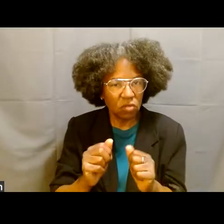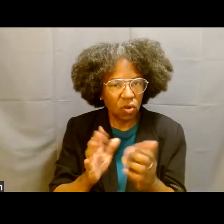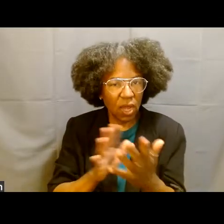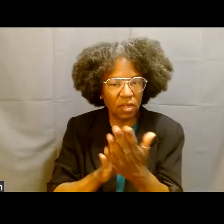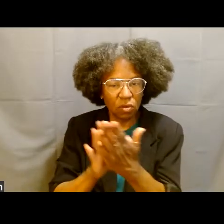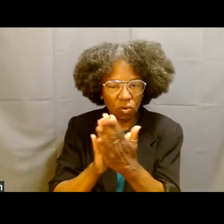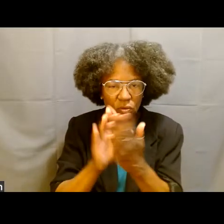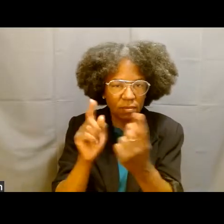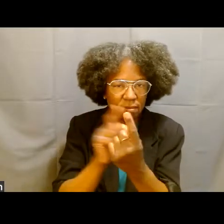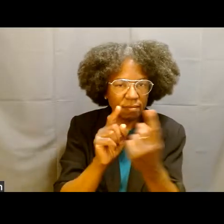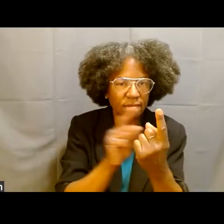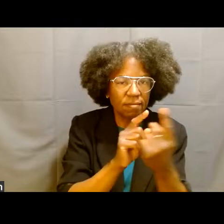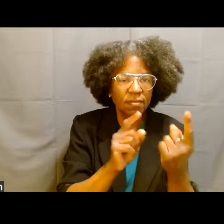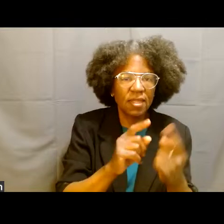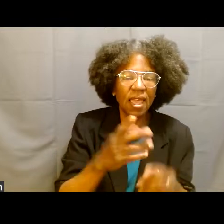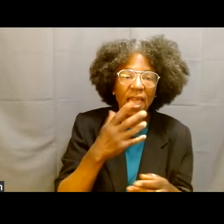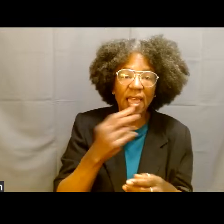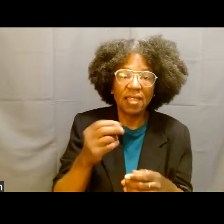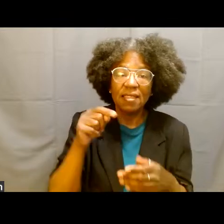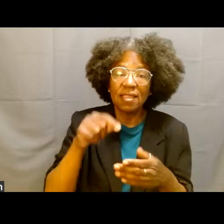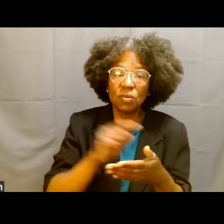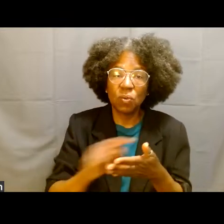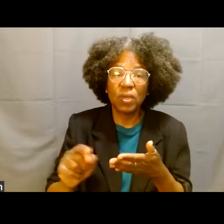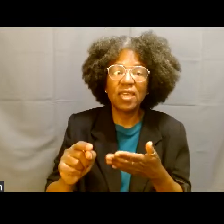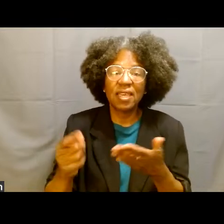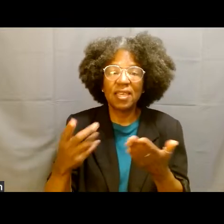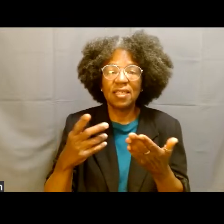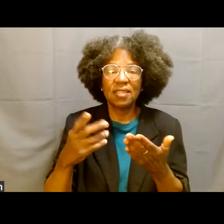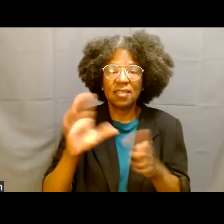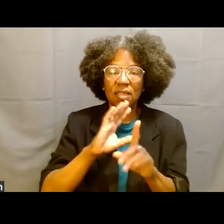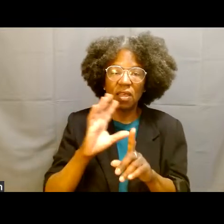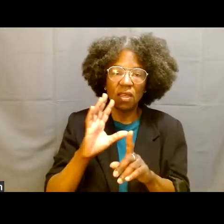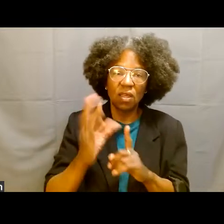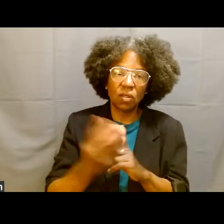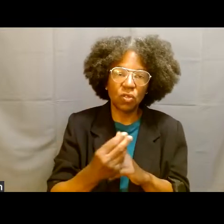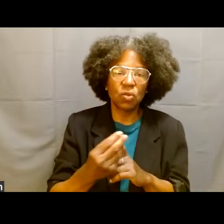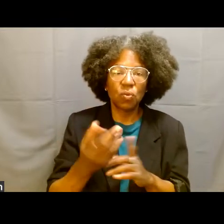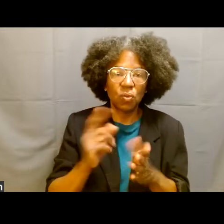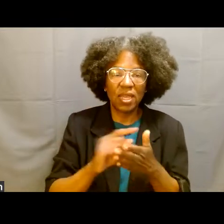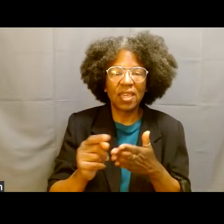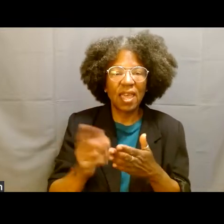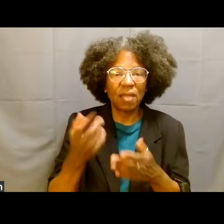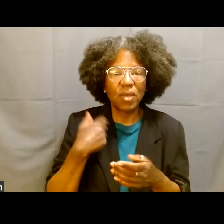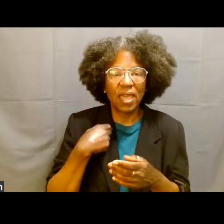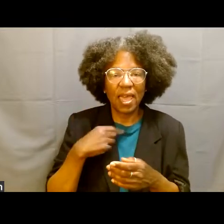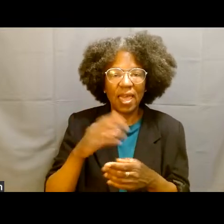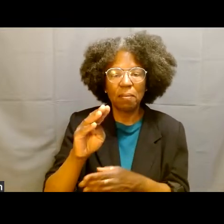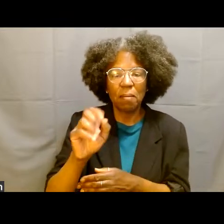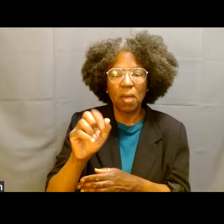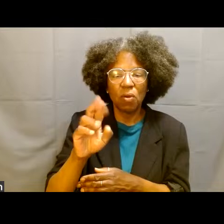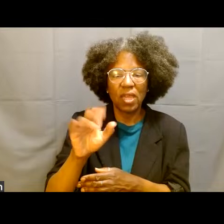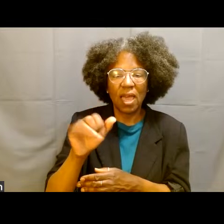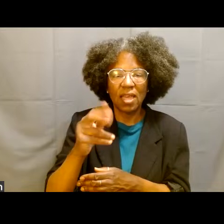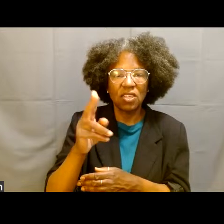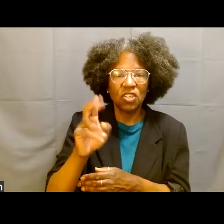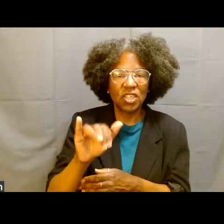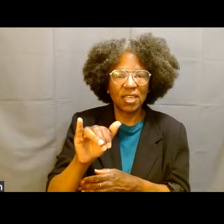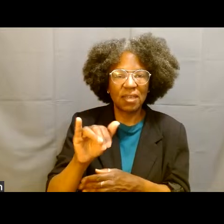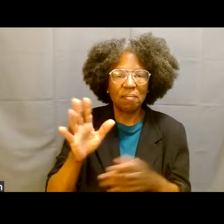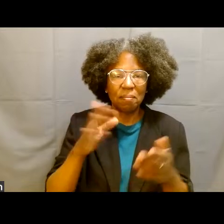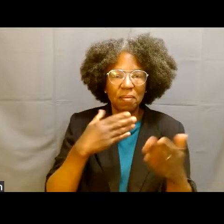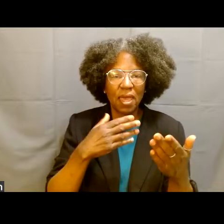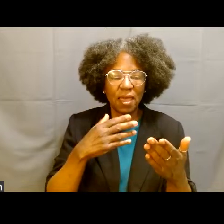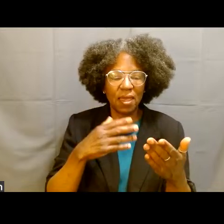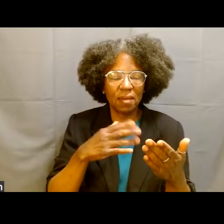week. We had a mariachi band at lunch today, and yesterday we had a food night. And our